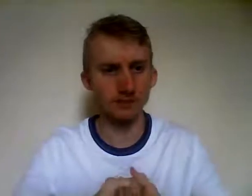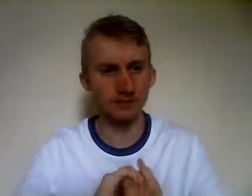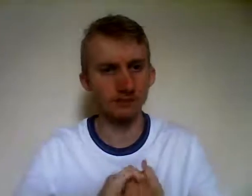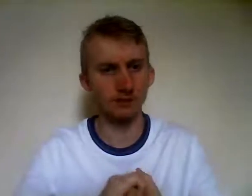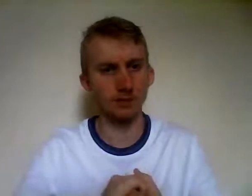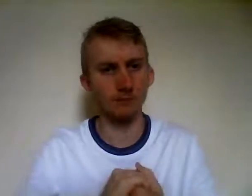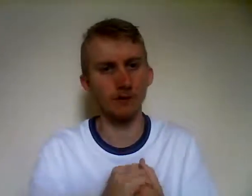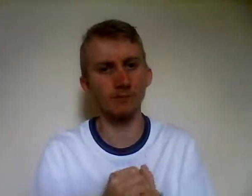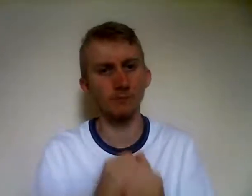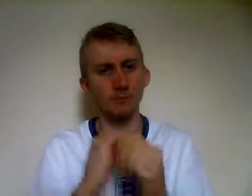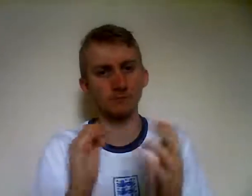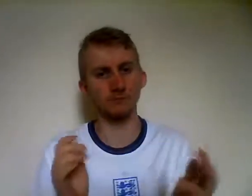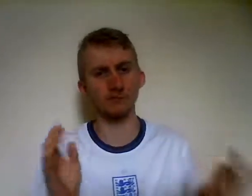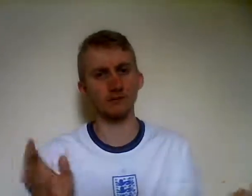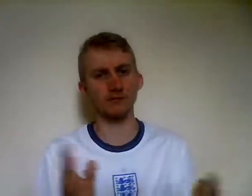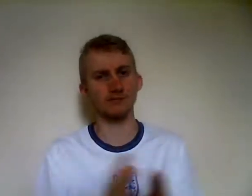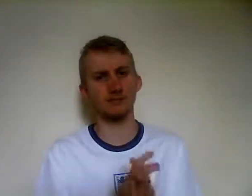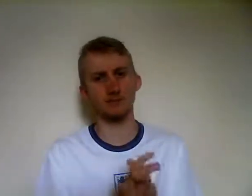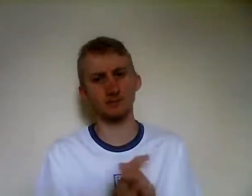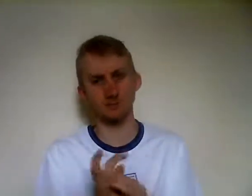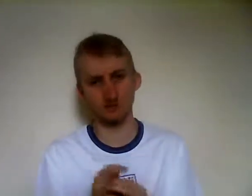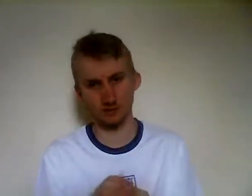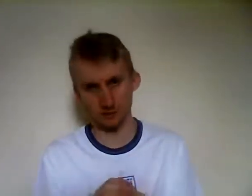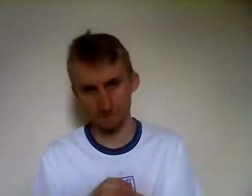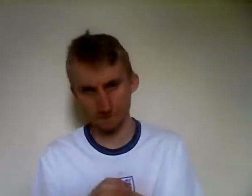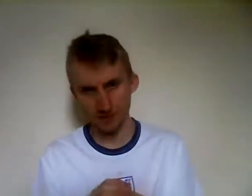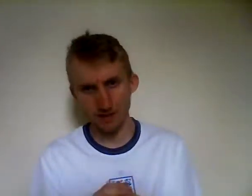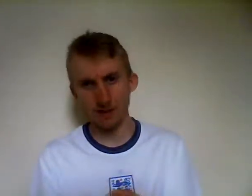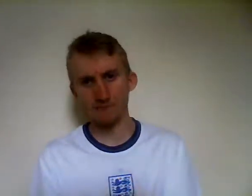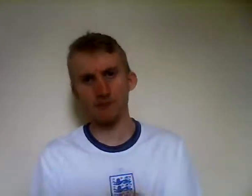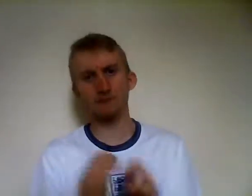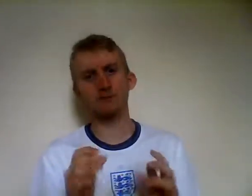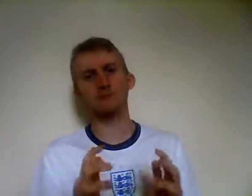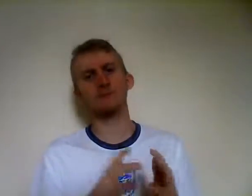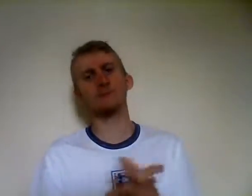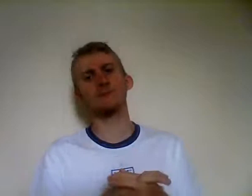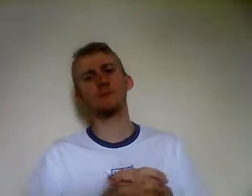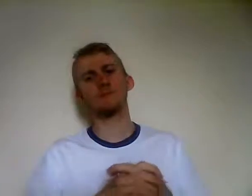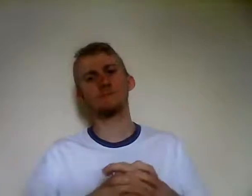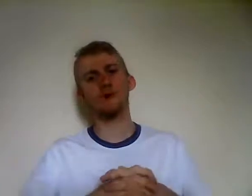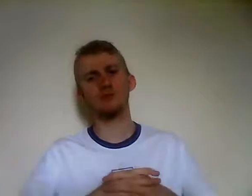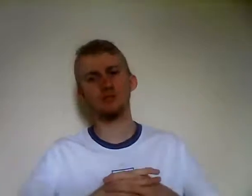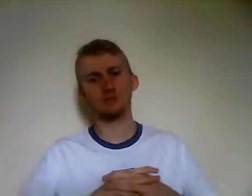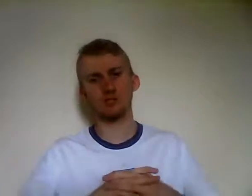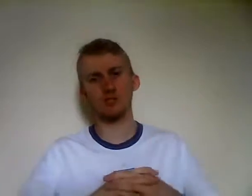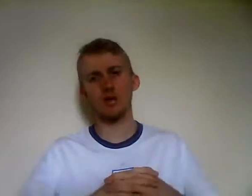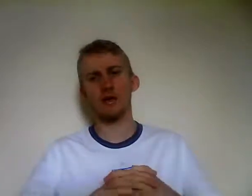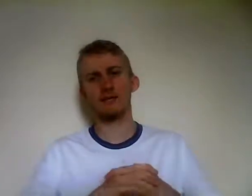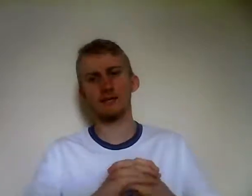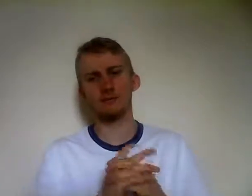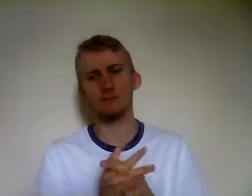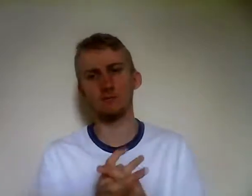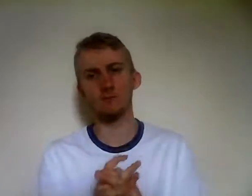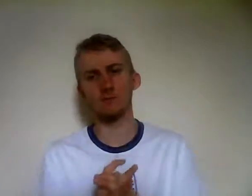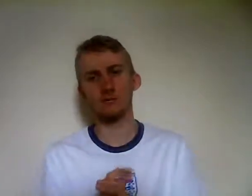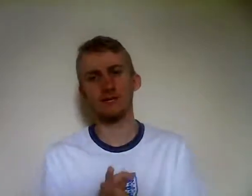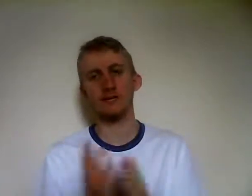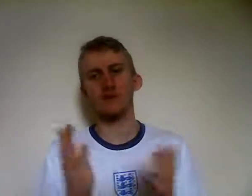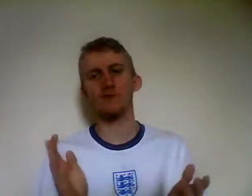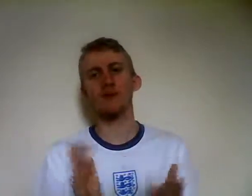lift the club off the bottom despite a 10-point deduction. They were replaced by players Ben Judge and David Woosley with the help